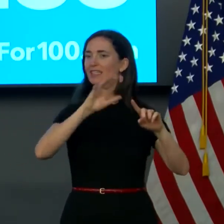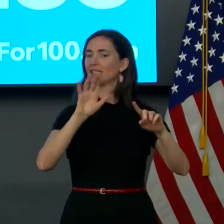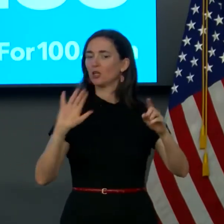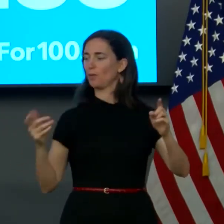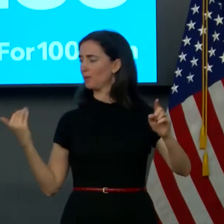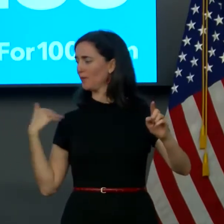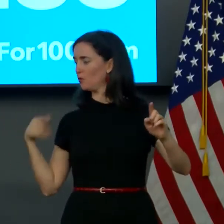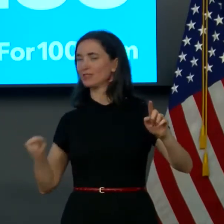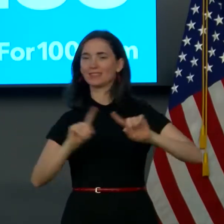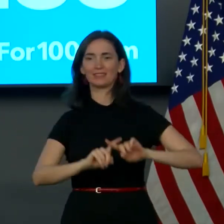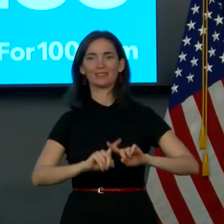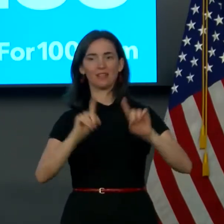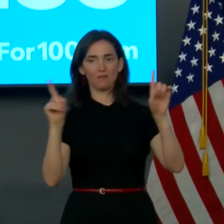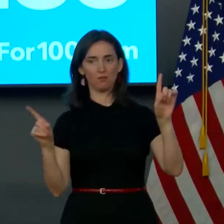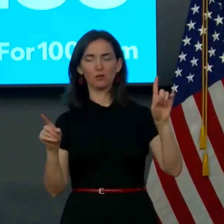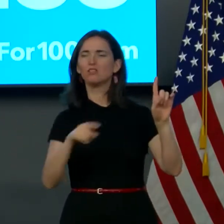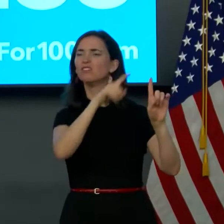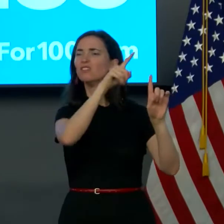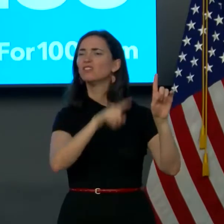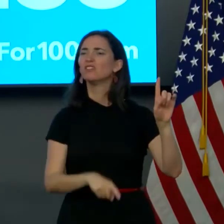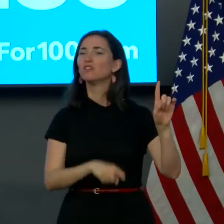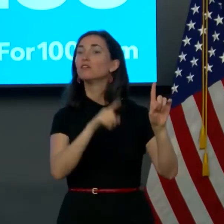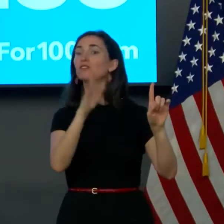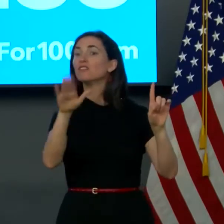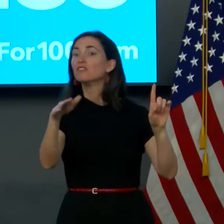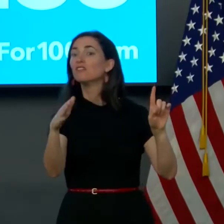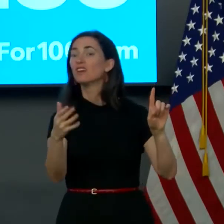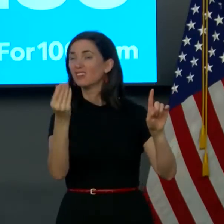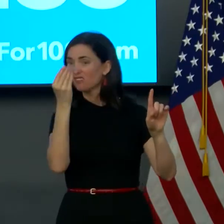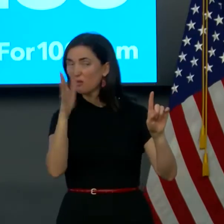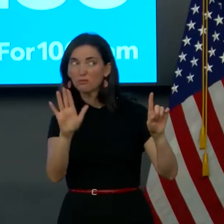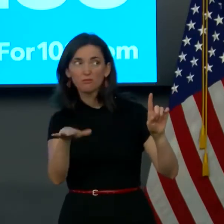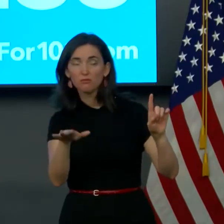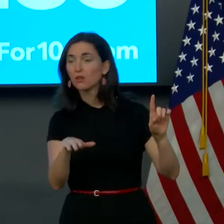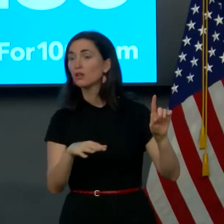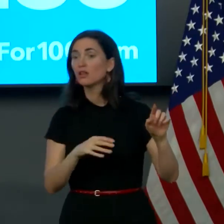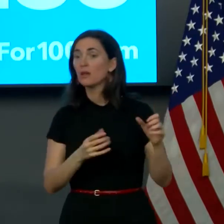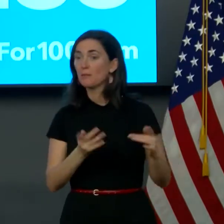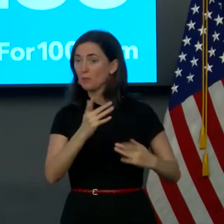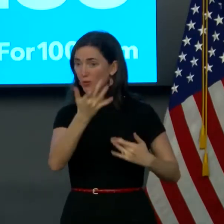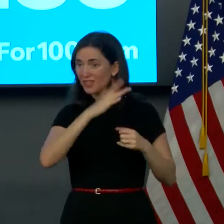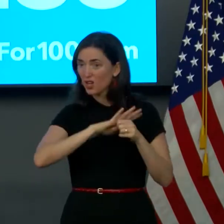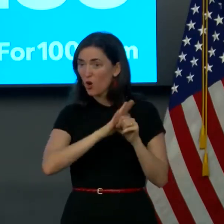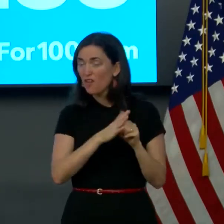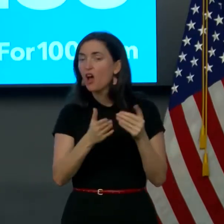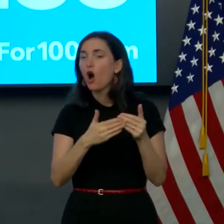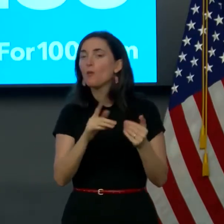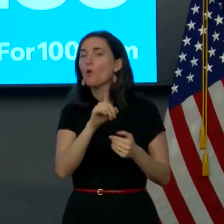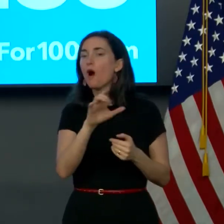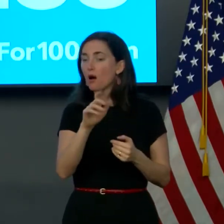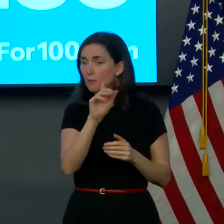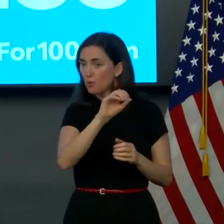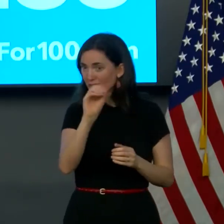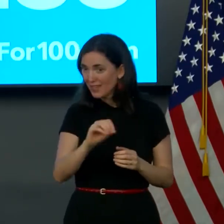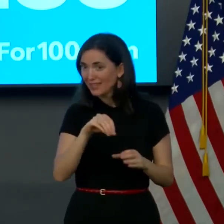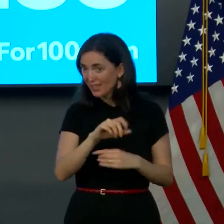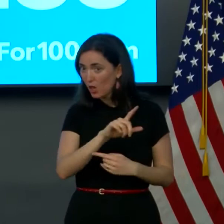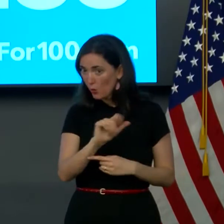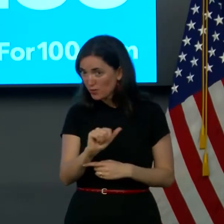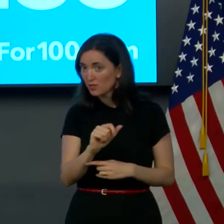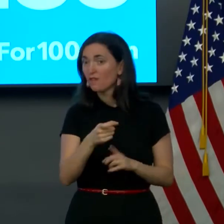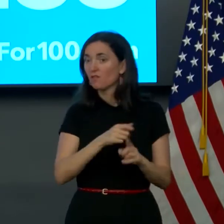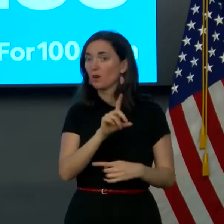which, by the way, practically 100% of our cases today in Louisiana are of the Delta variant. The last time we